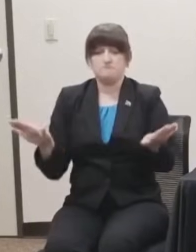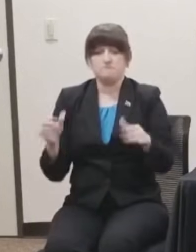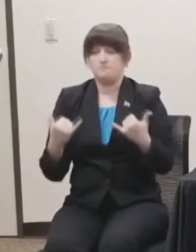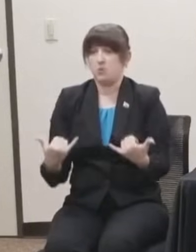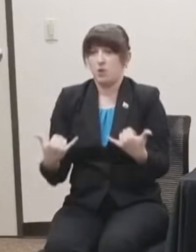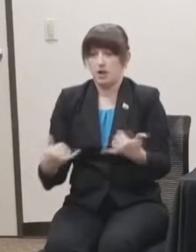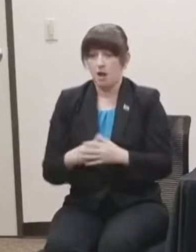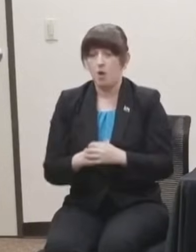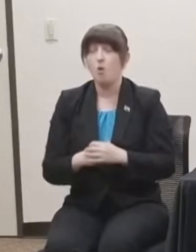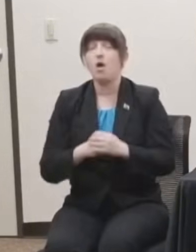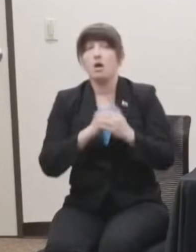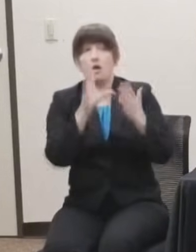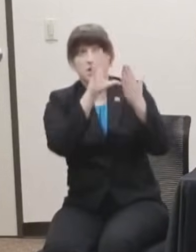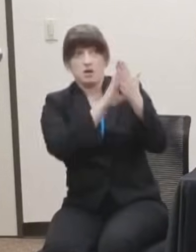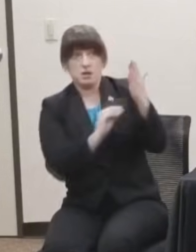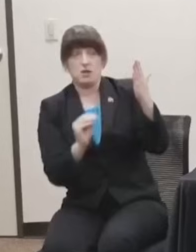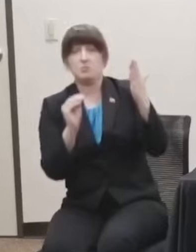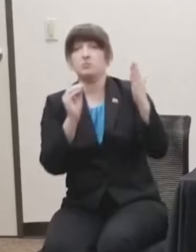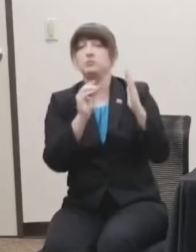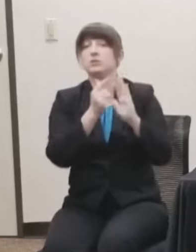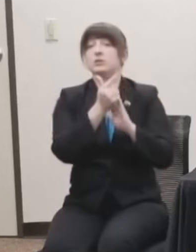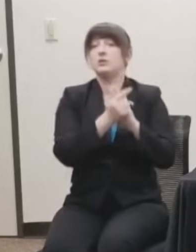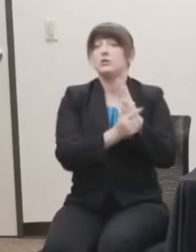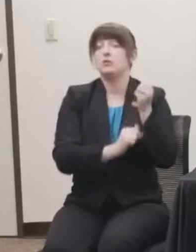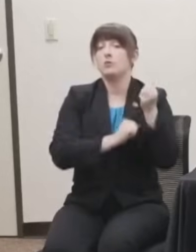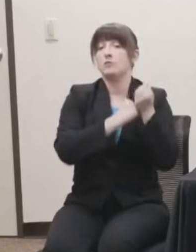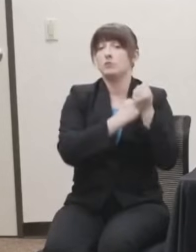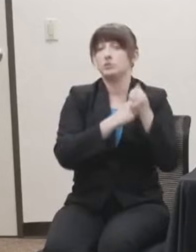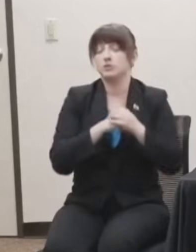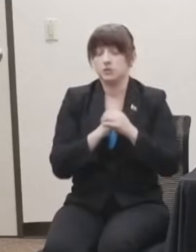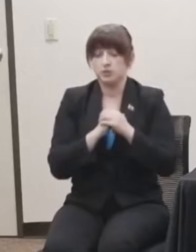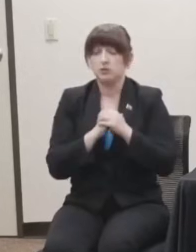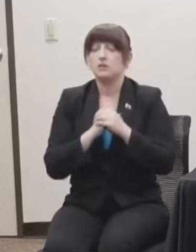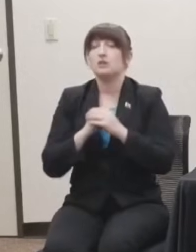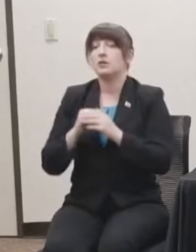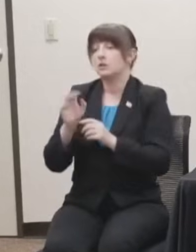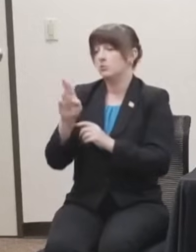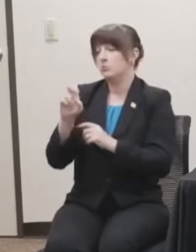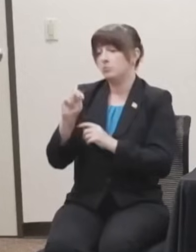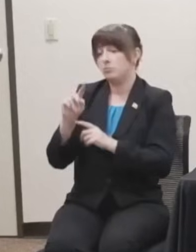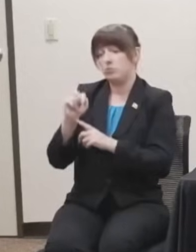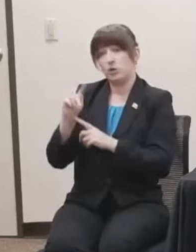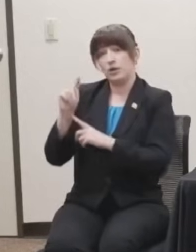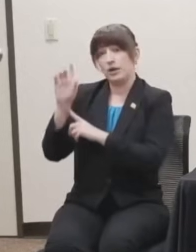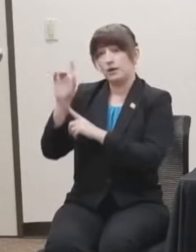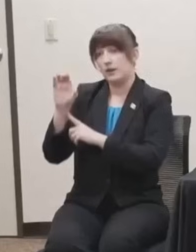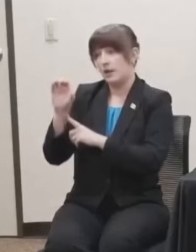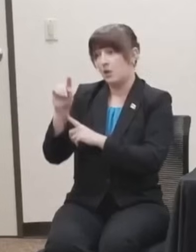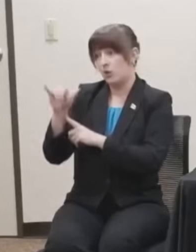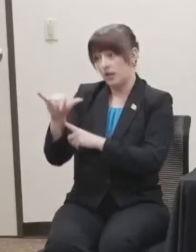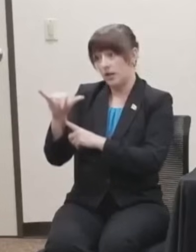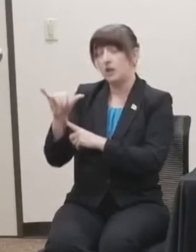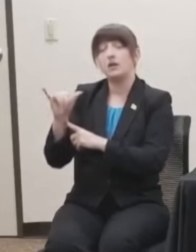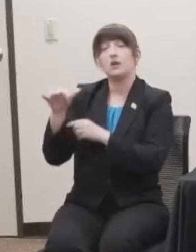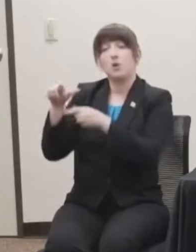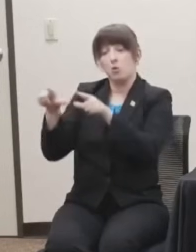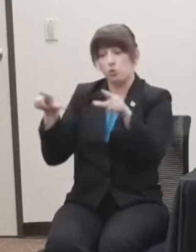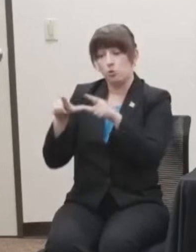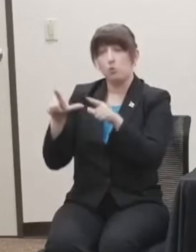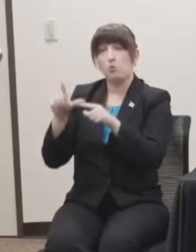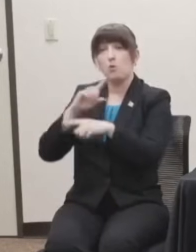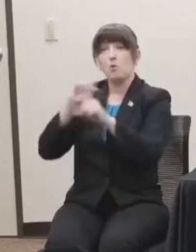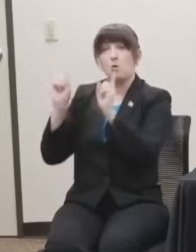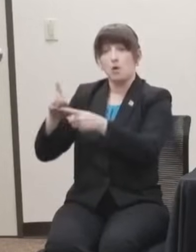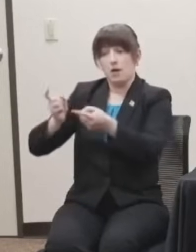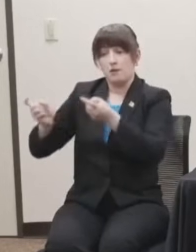closely with law enforcement. We have our rangers deployed to Burnett County right now with our mobile command center, trying to support the activities up there. It's a